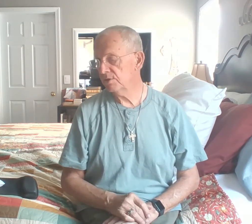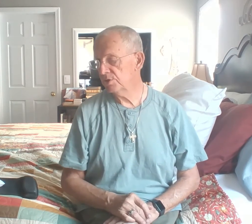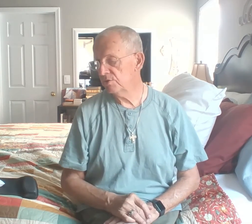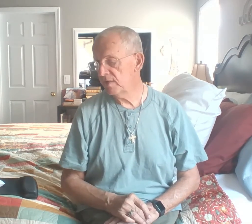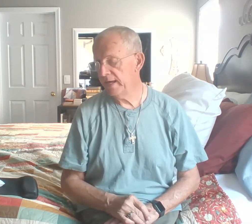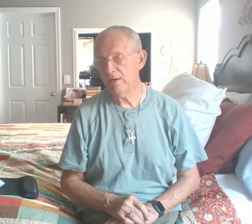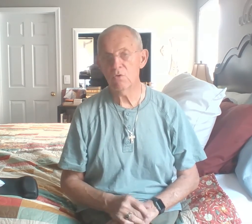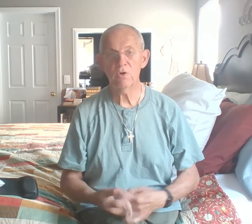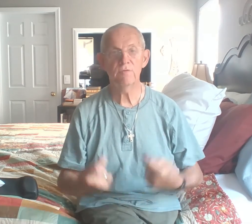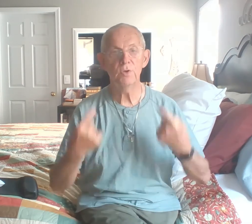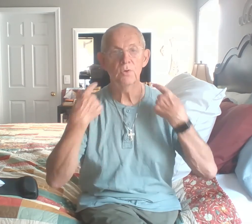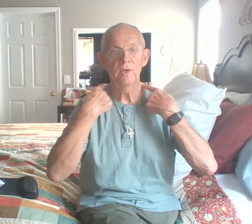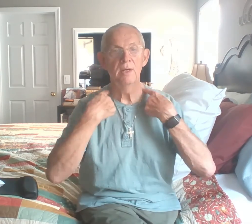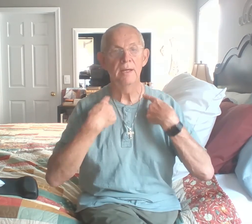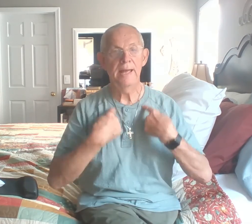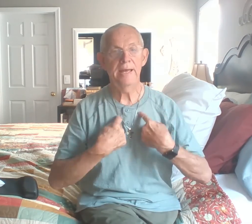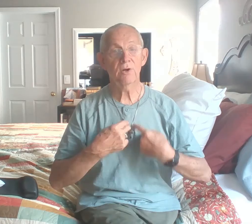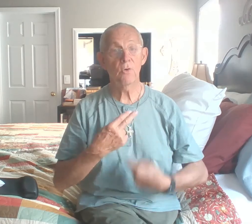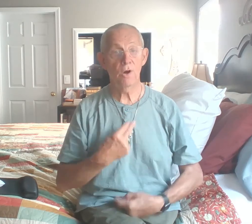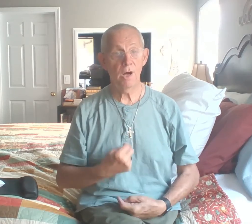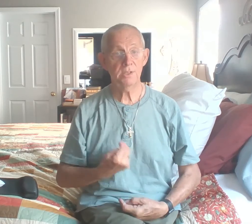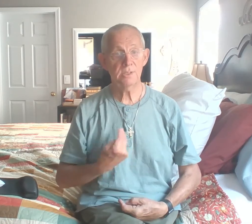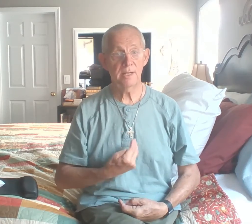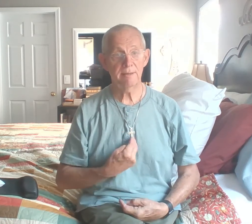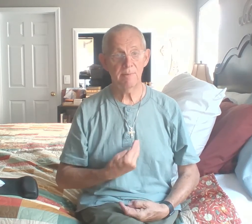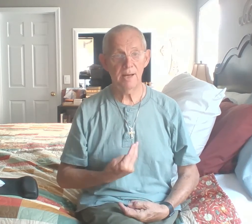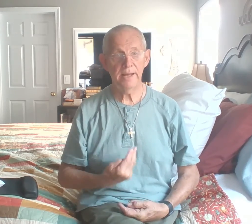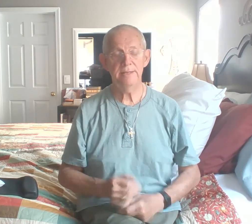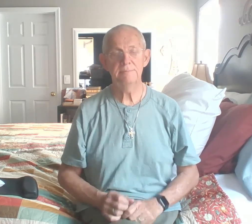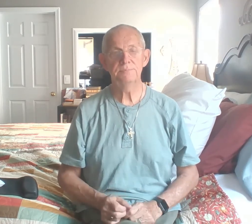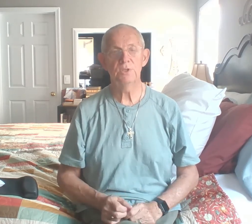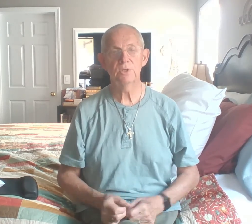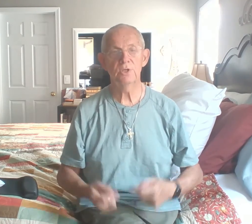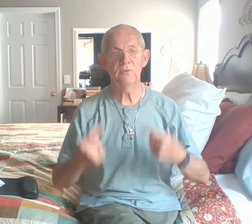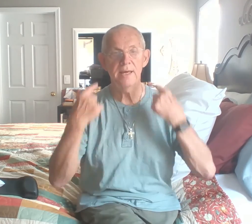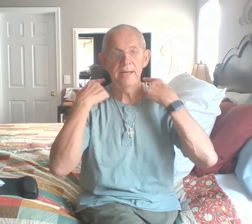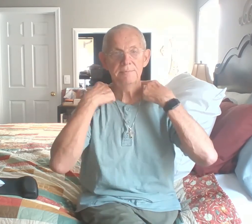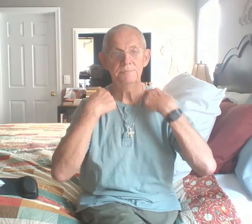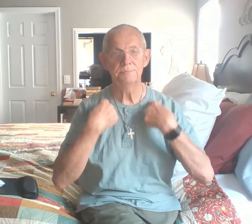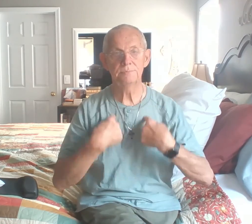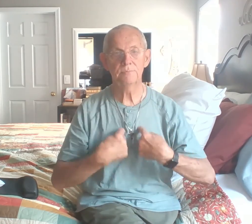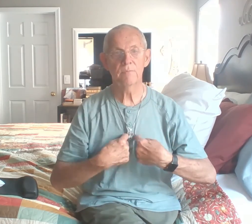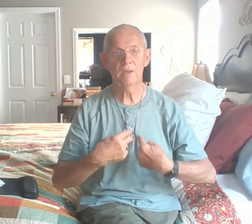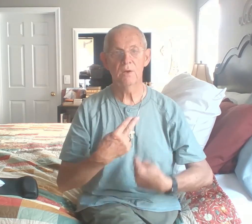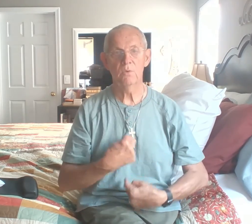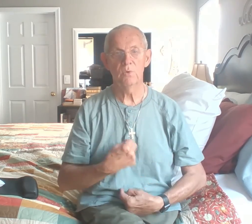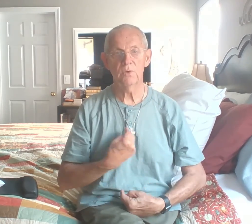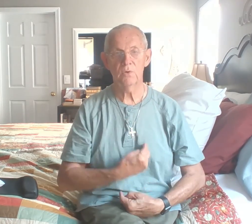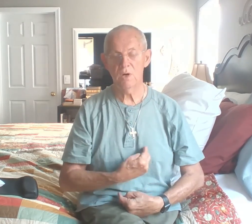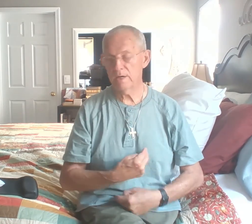do that, or if you had a cross like mine, you could do that with a cross.